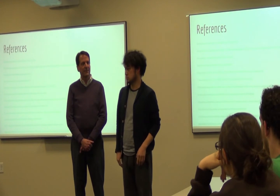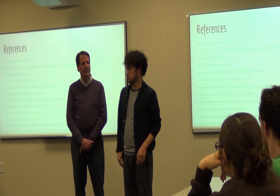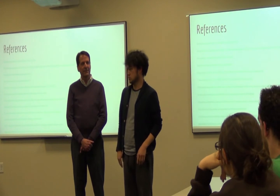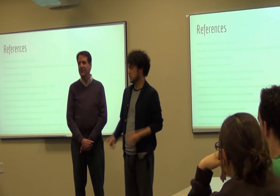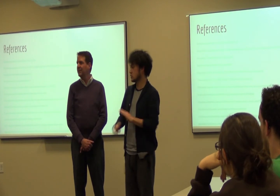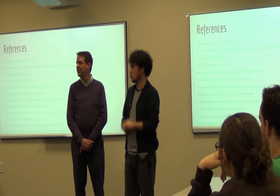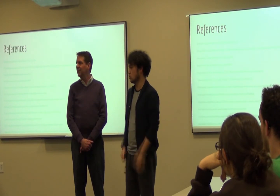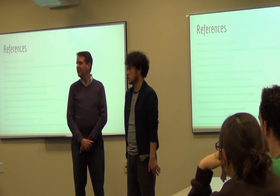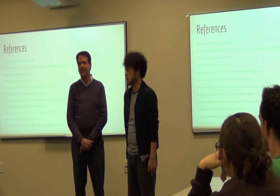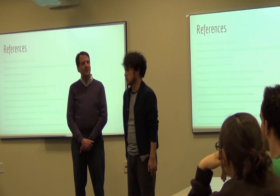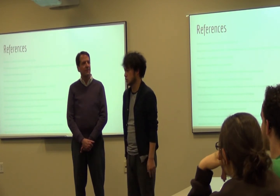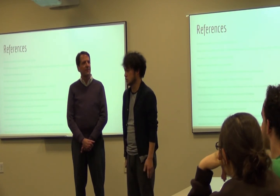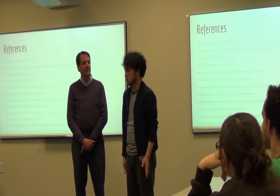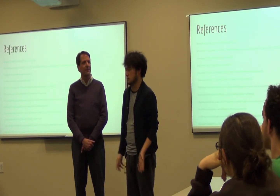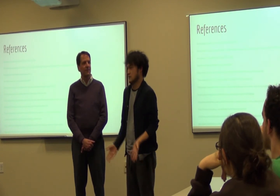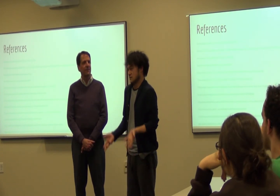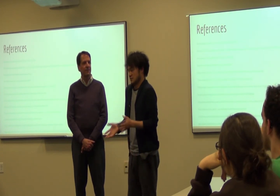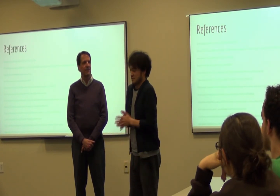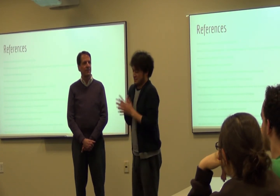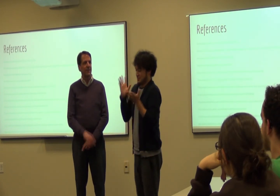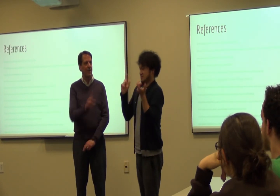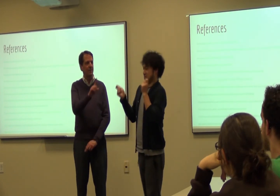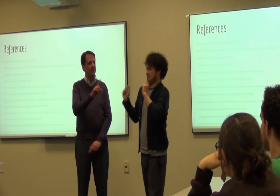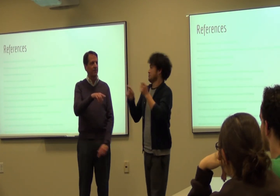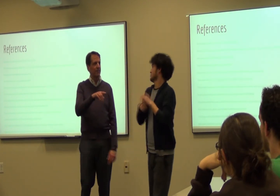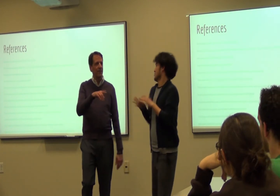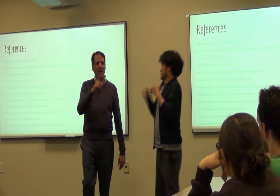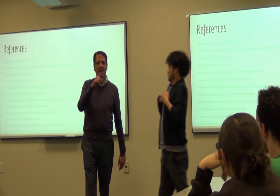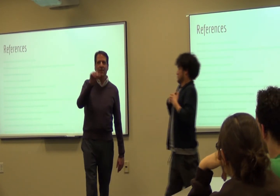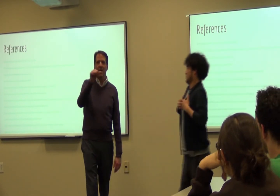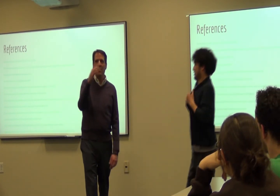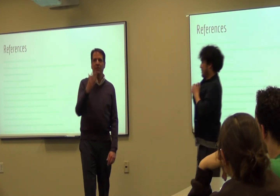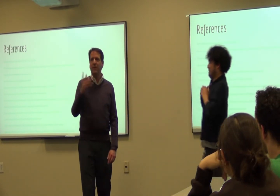you know, like, oh, if they didn't want to go to school, it'd be like, oh, okay, I'm in the morning.